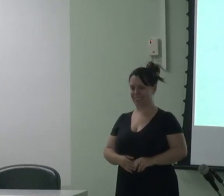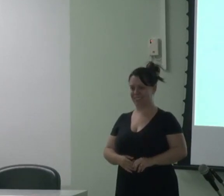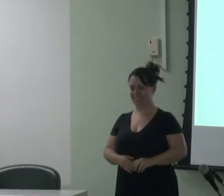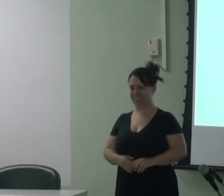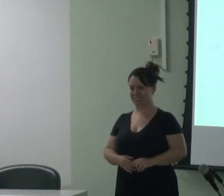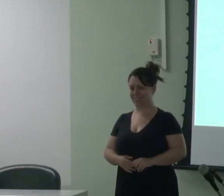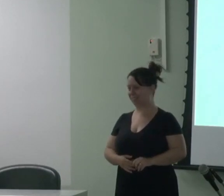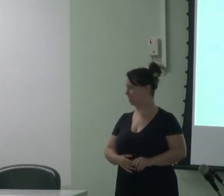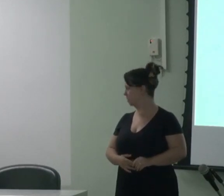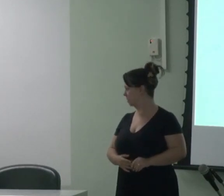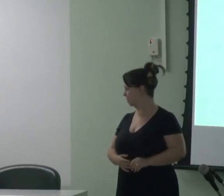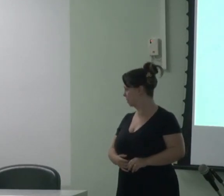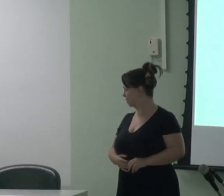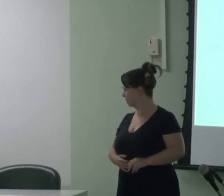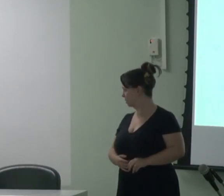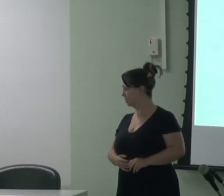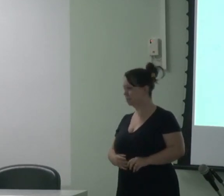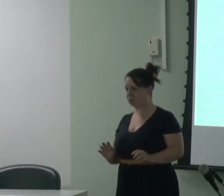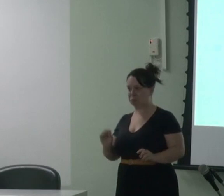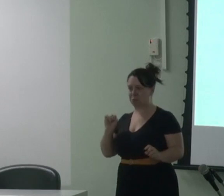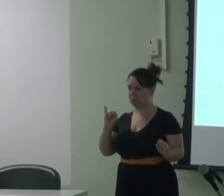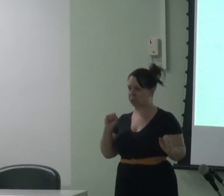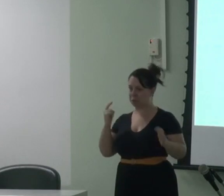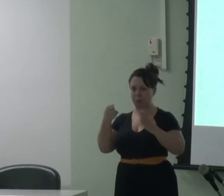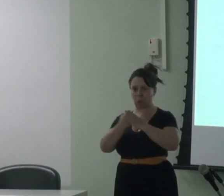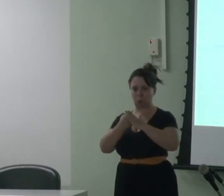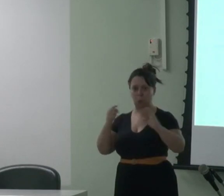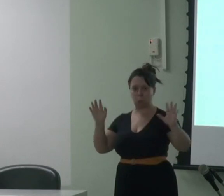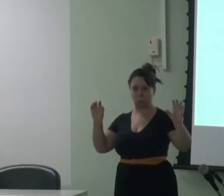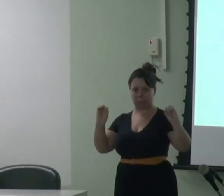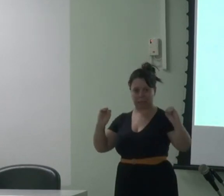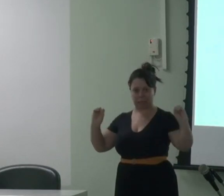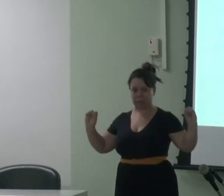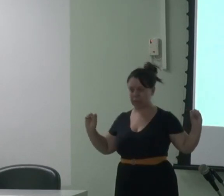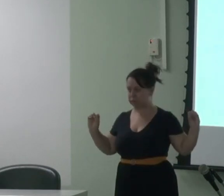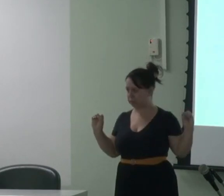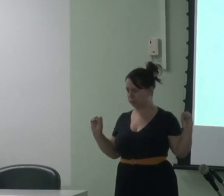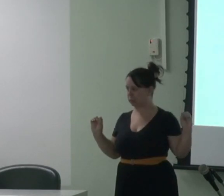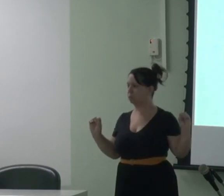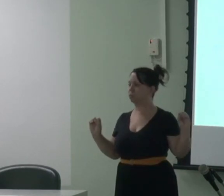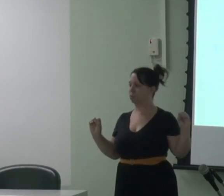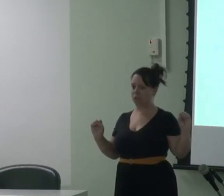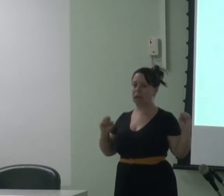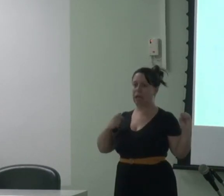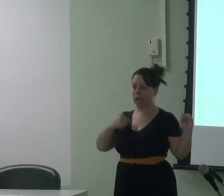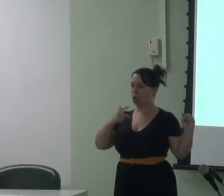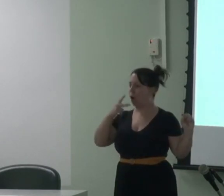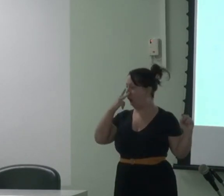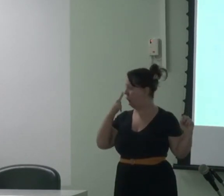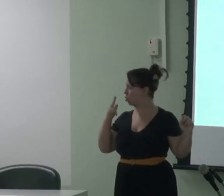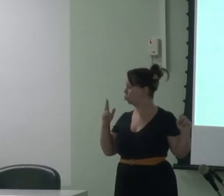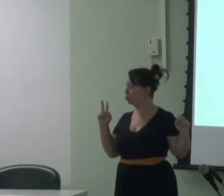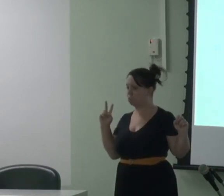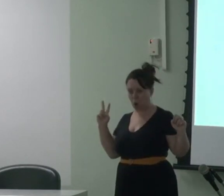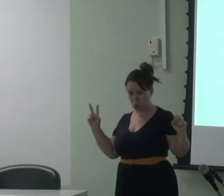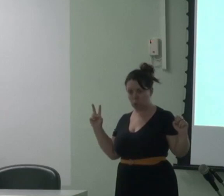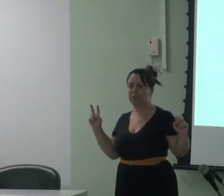It seems that there is no questions. I think both